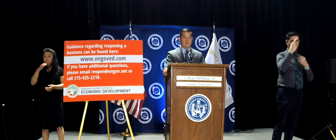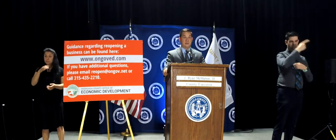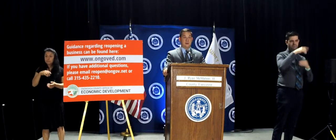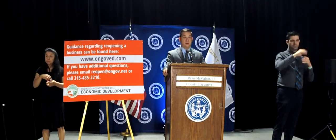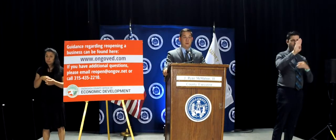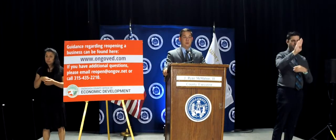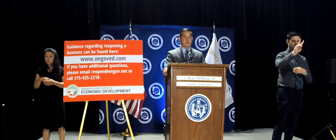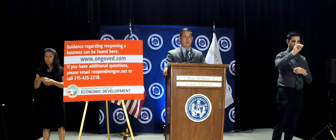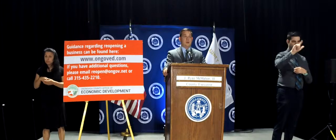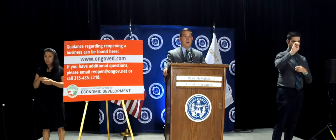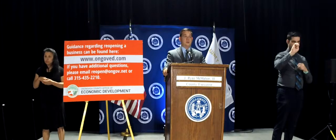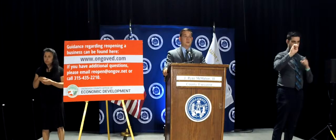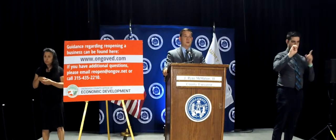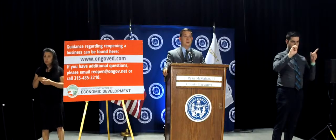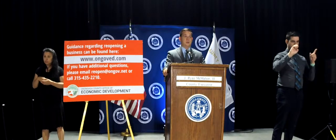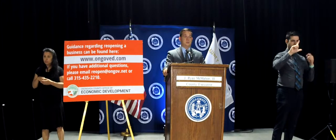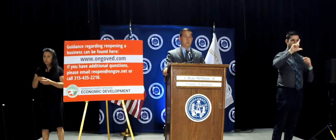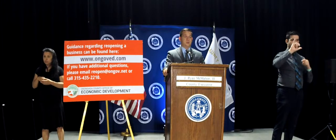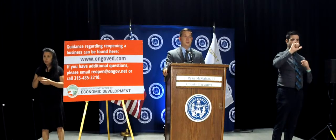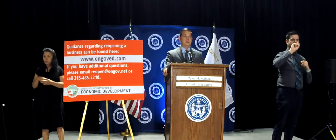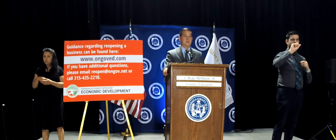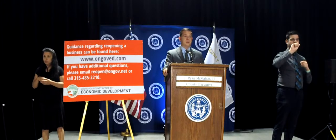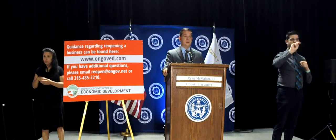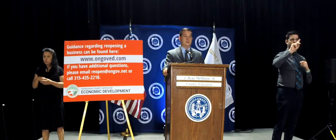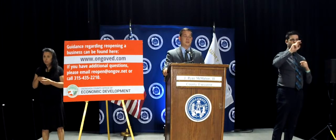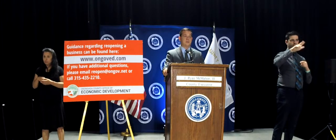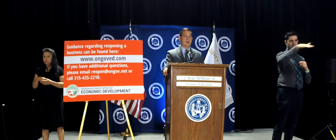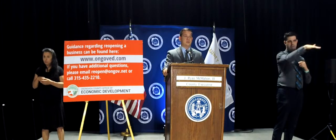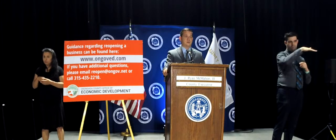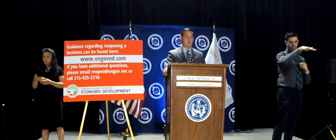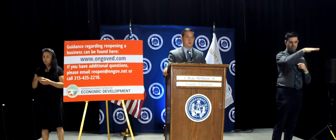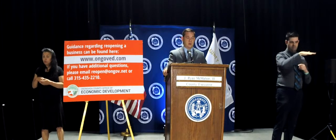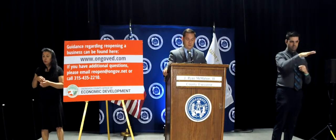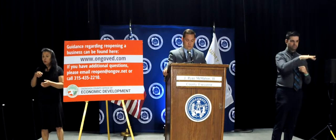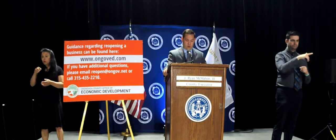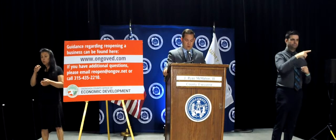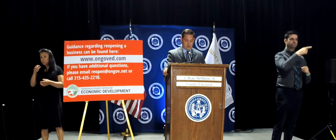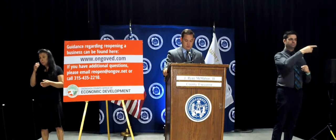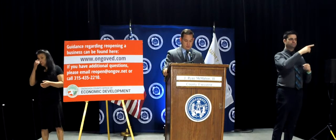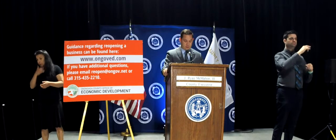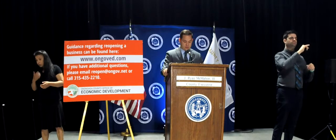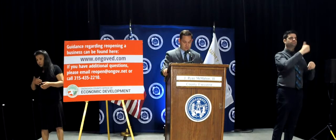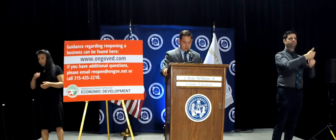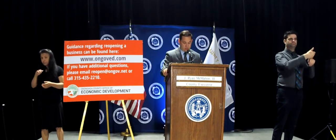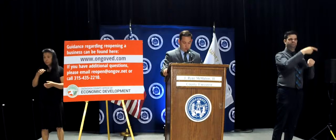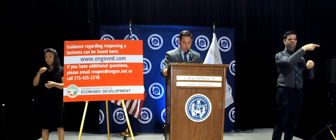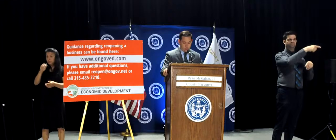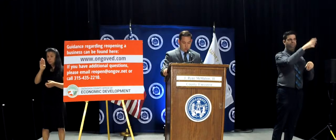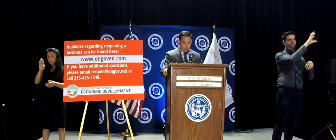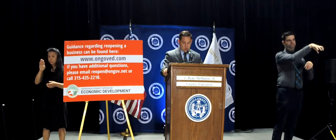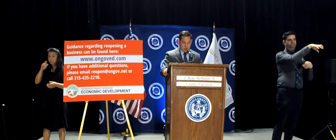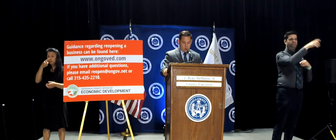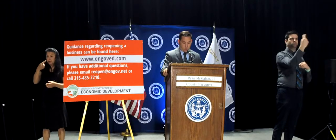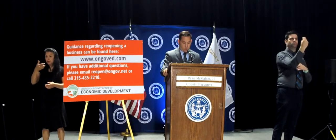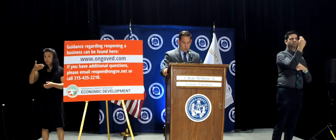of Lysander. Certainly, please take advantage of it for our residents in Lysander.